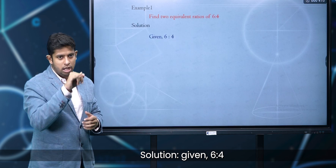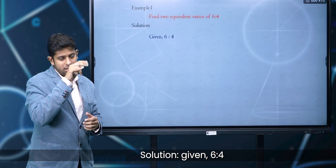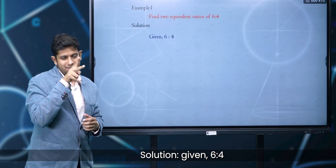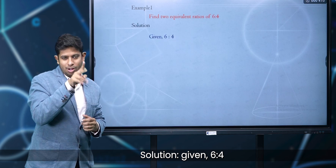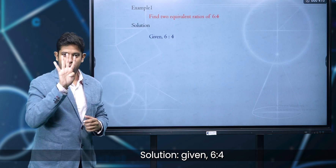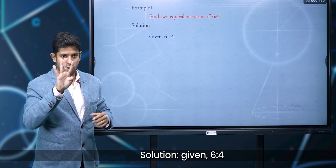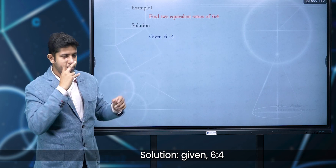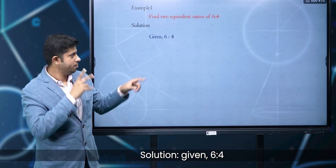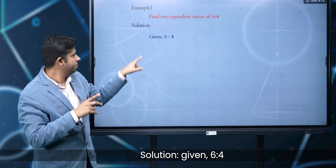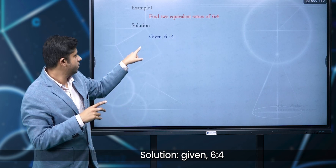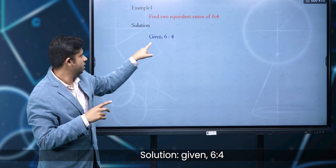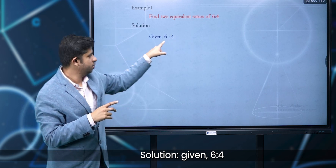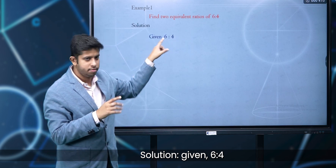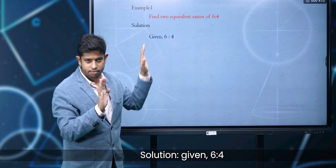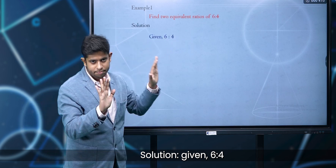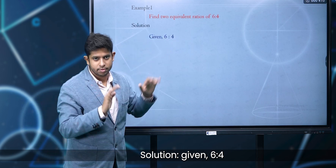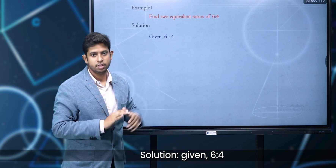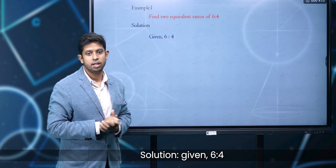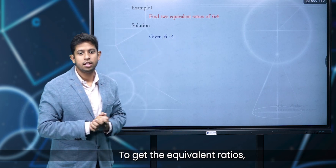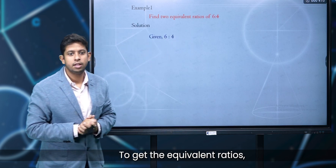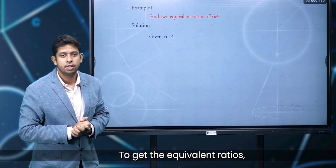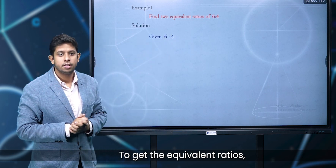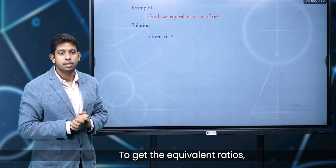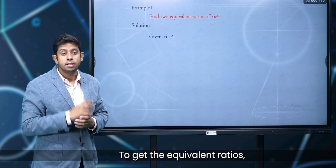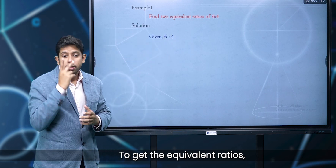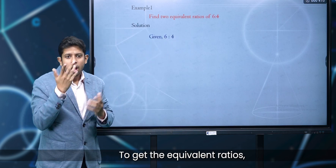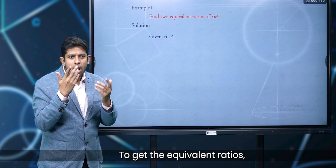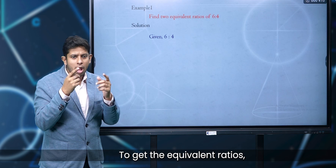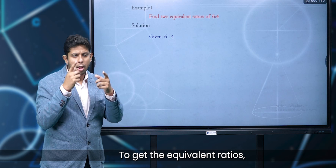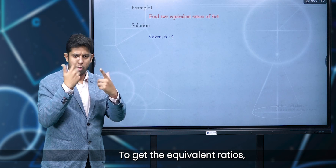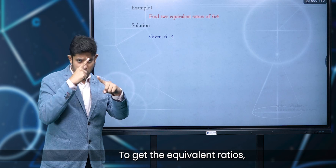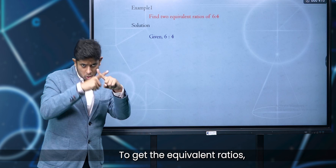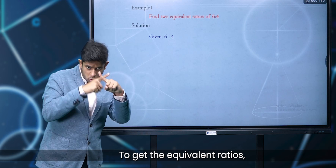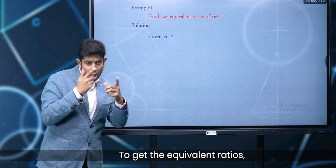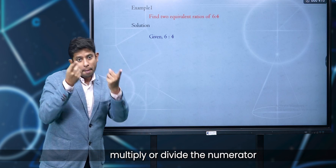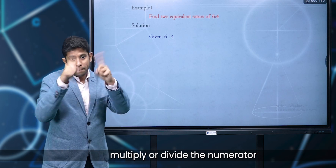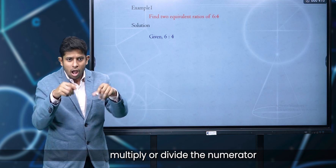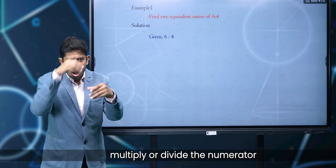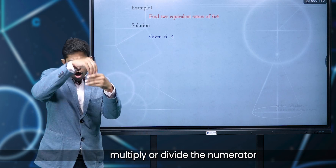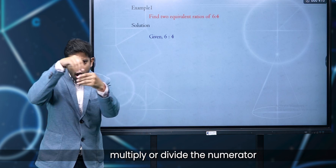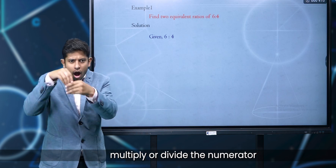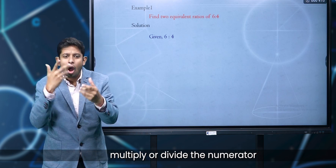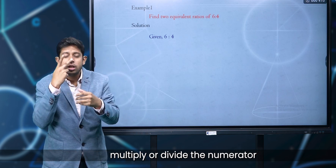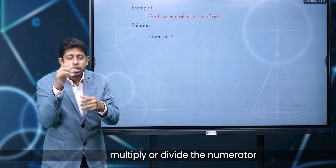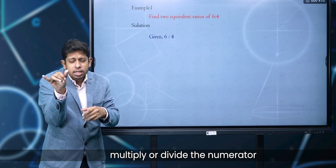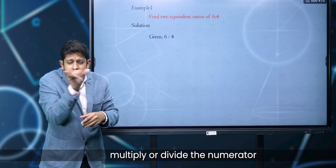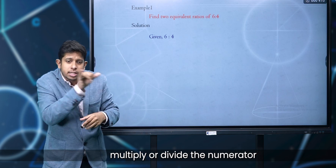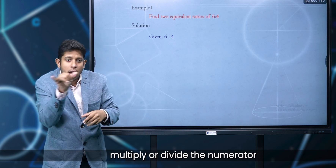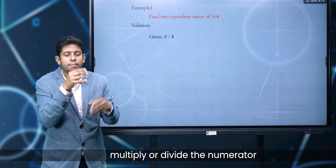Given 6:4. To get the equivalent ratios, multiply or divide the numerator